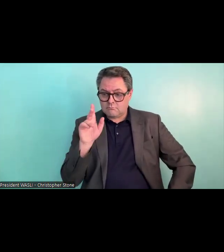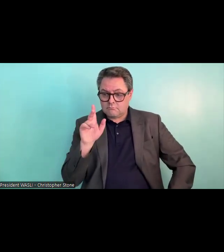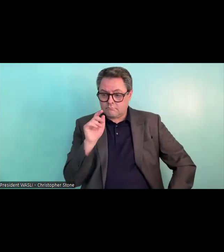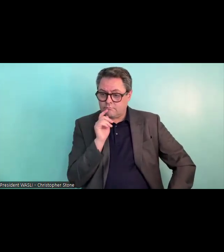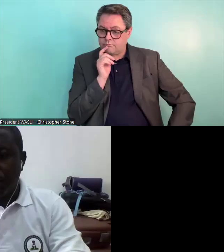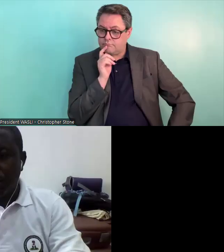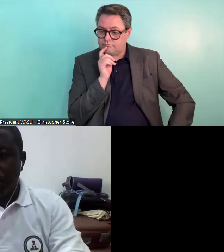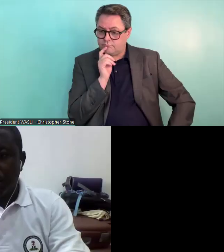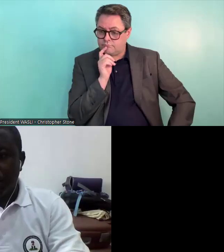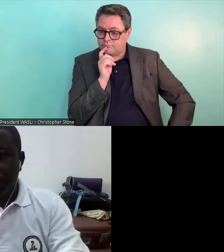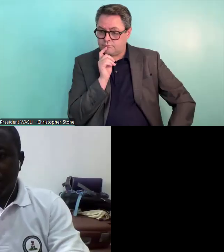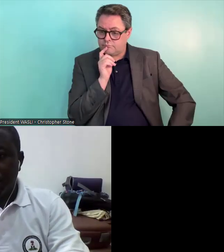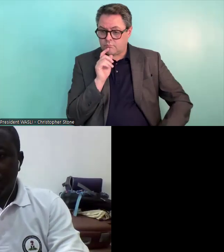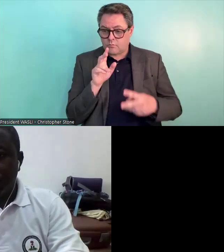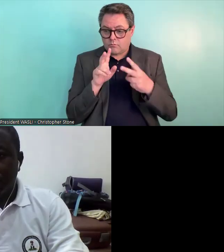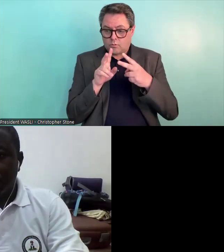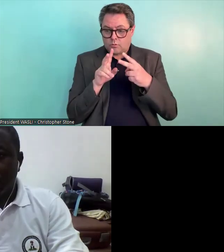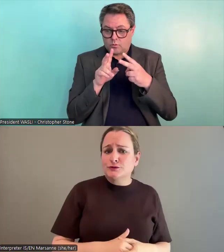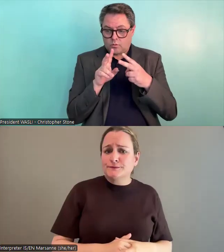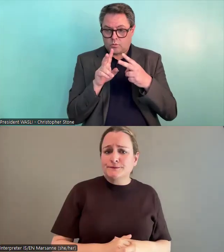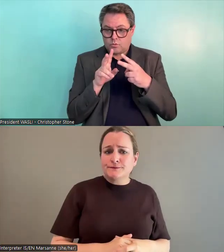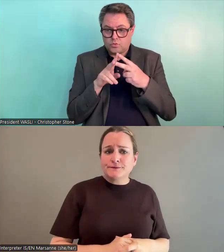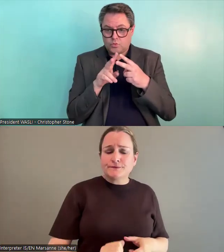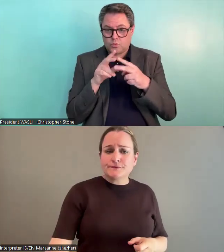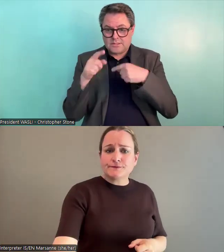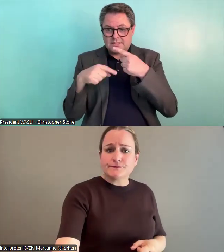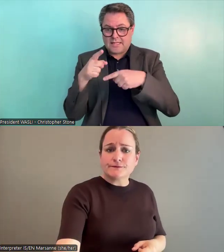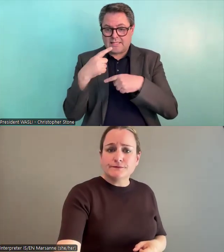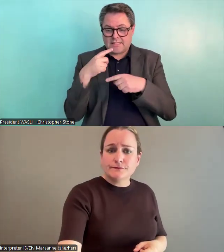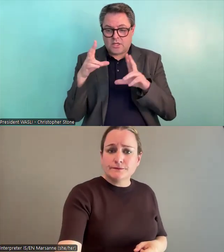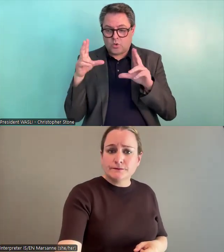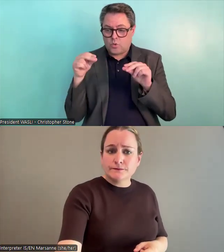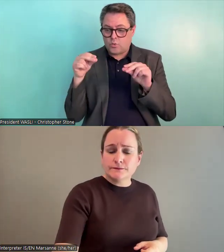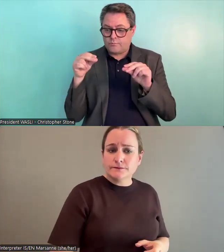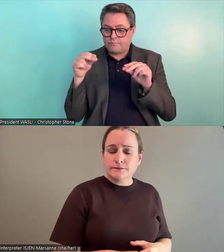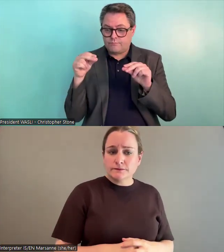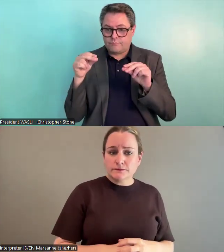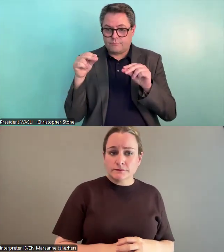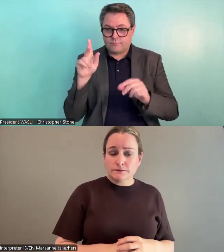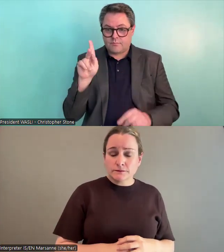weren't added. No, so DupeBIM is saying they're still not a member.